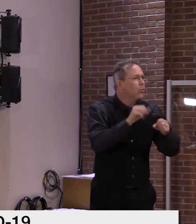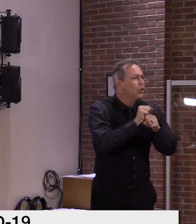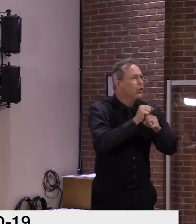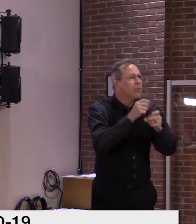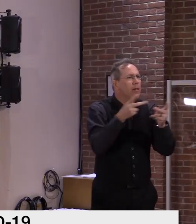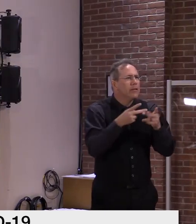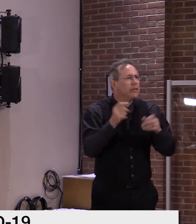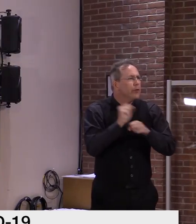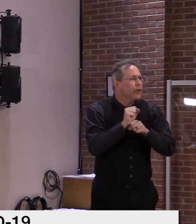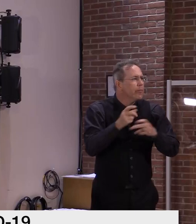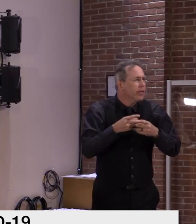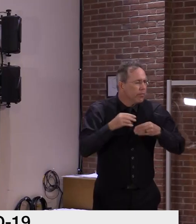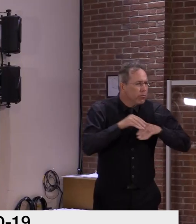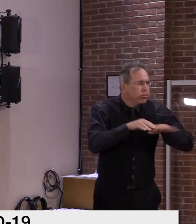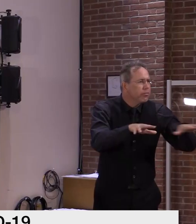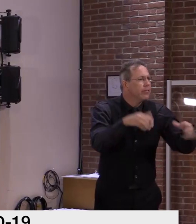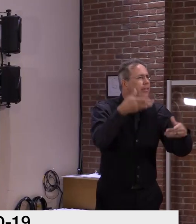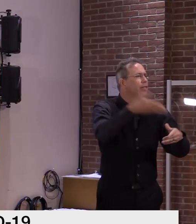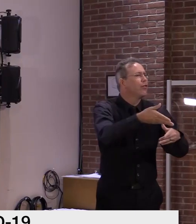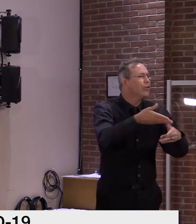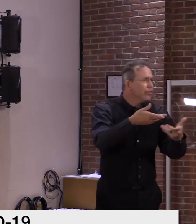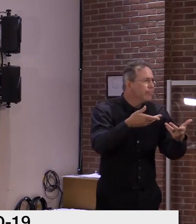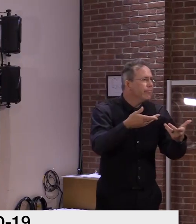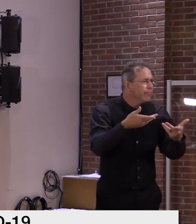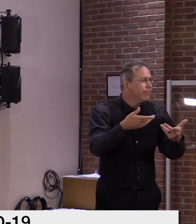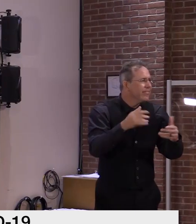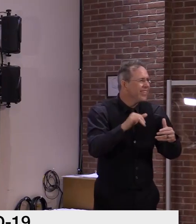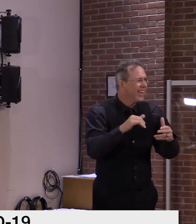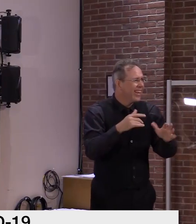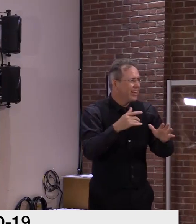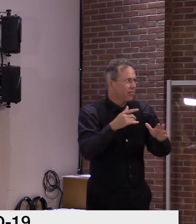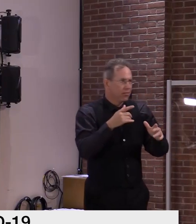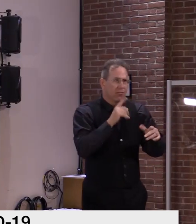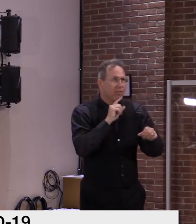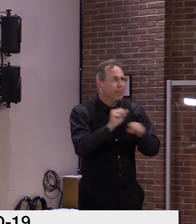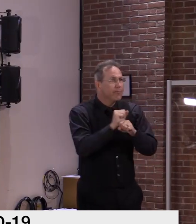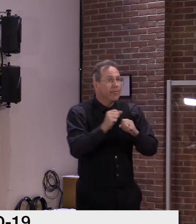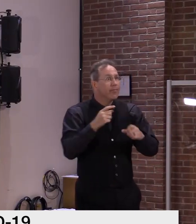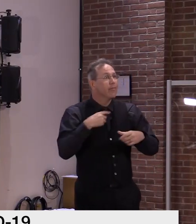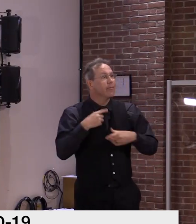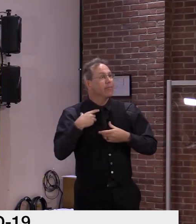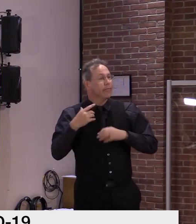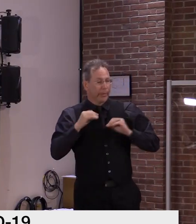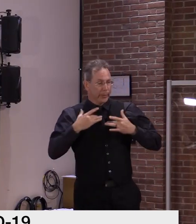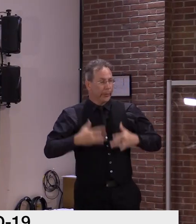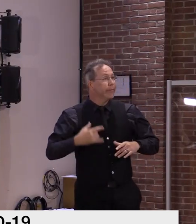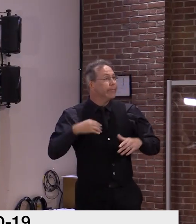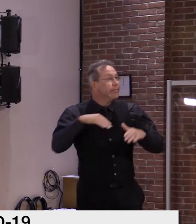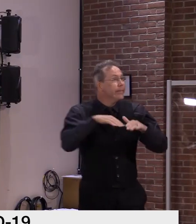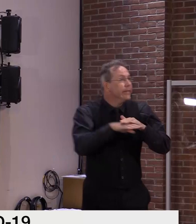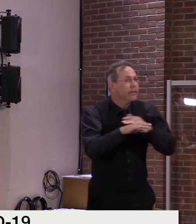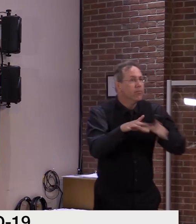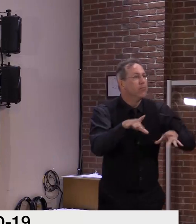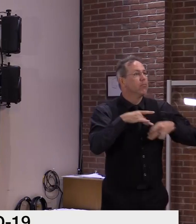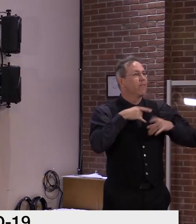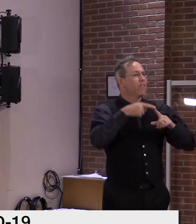perhaps, not even involved with serving customers or being involved with customers. And I can't think of any